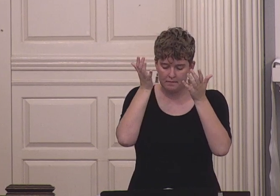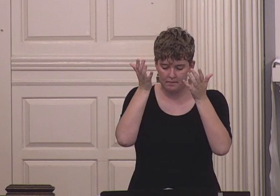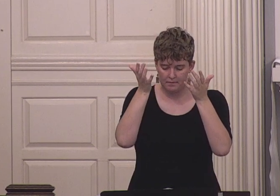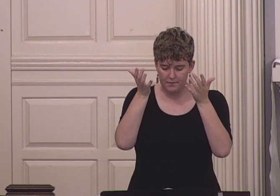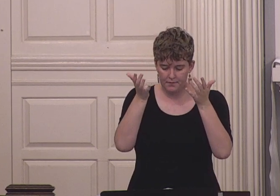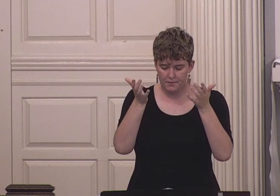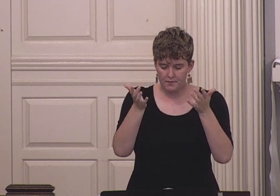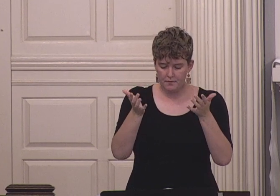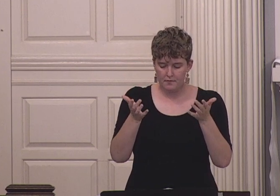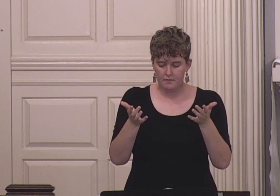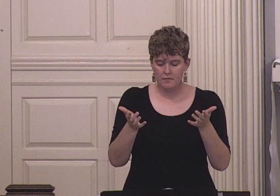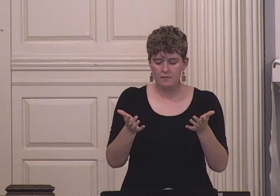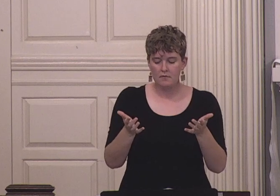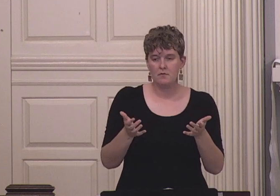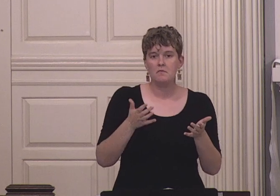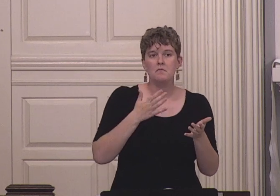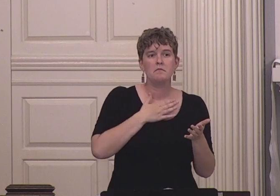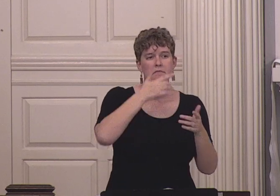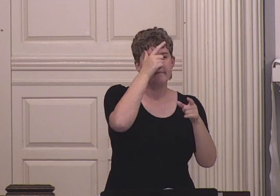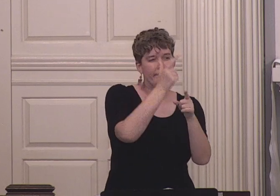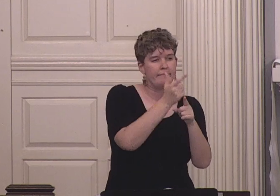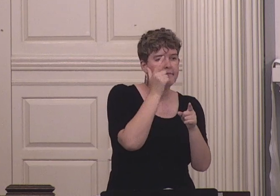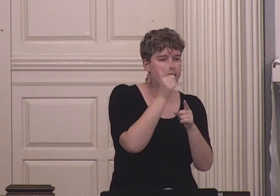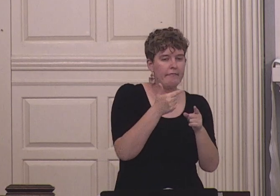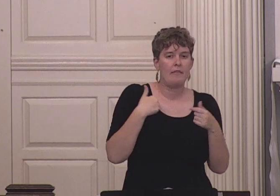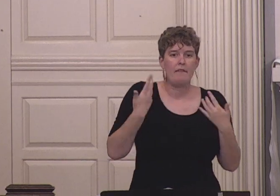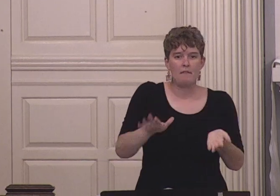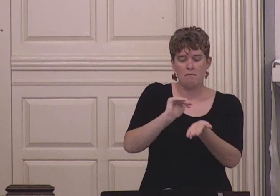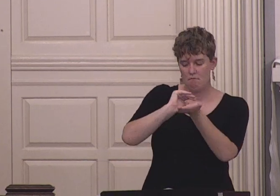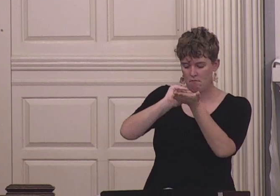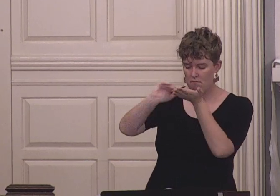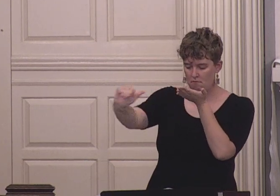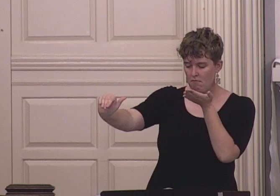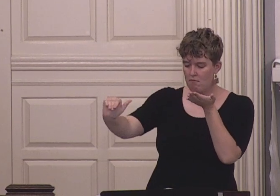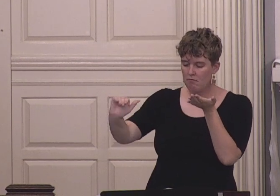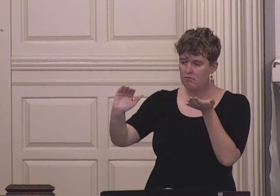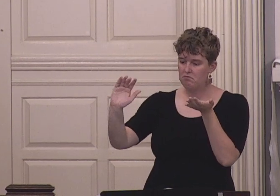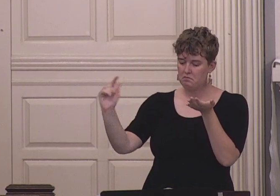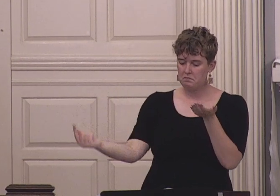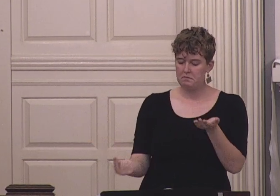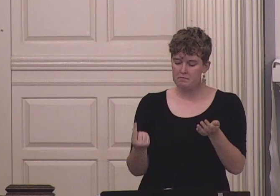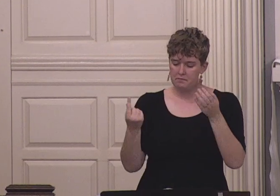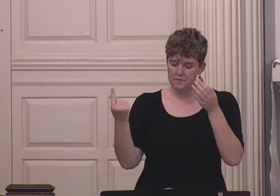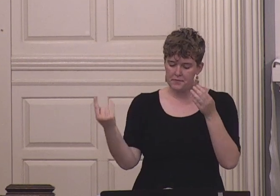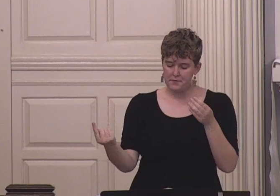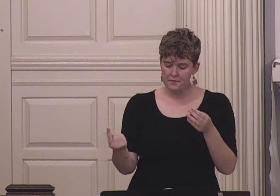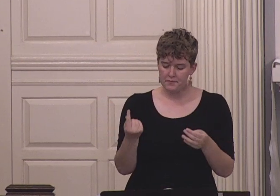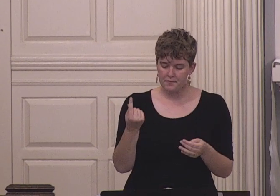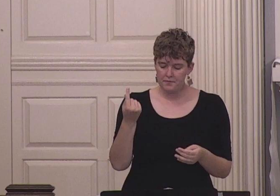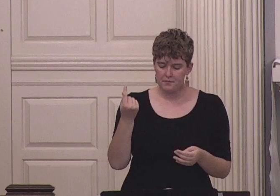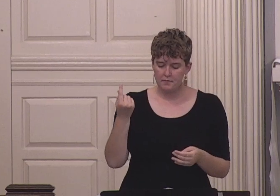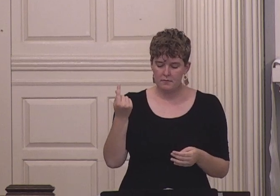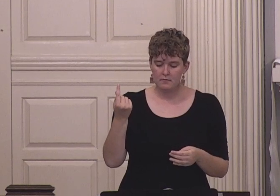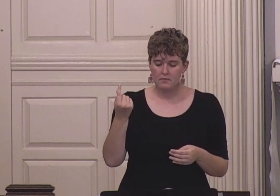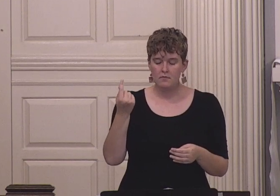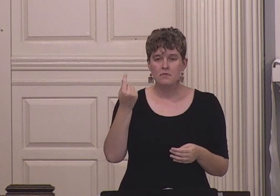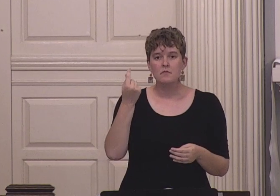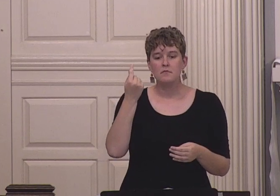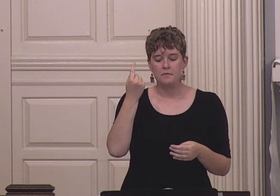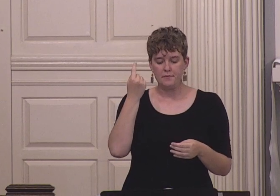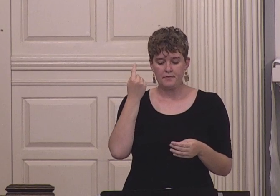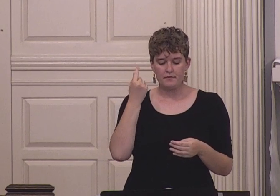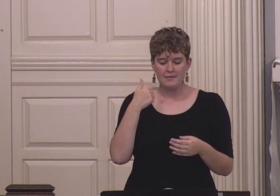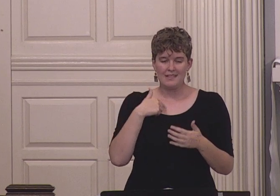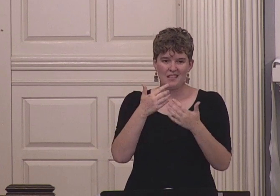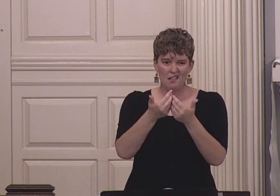my face. I have become an outcast to my brothers,